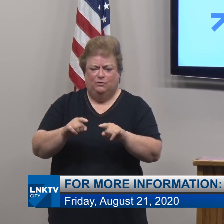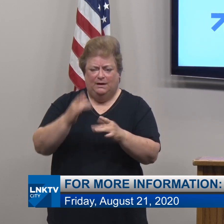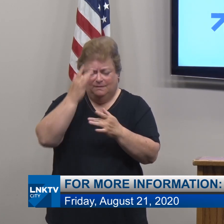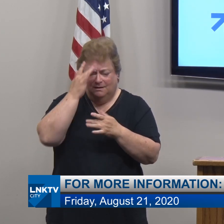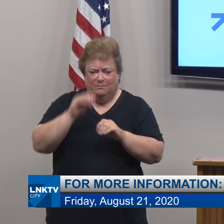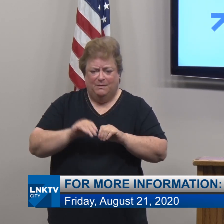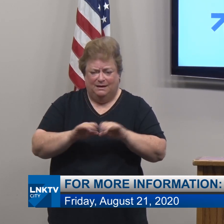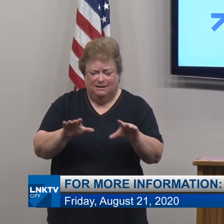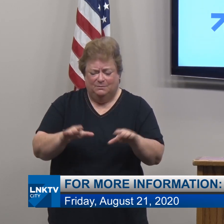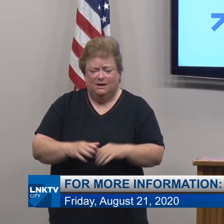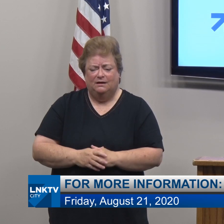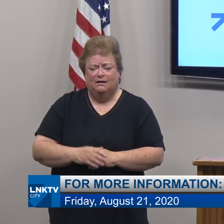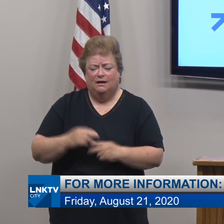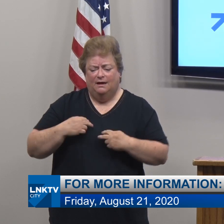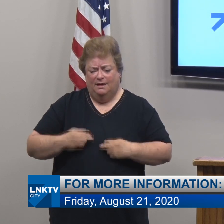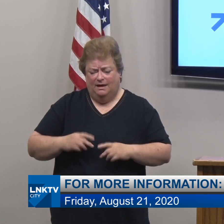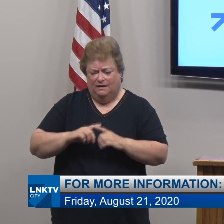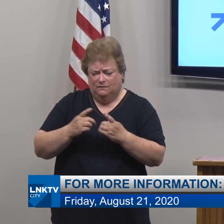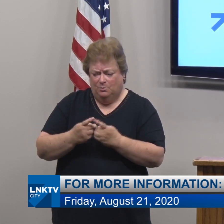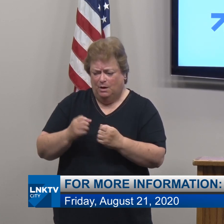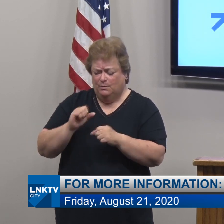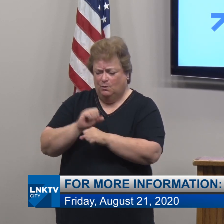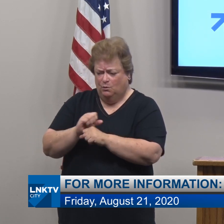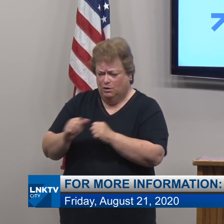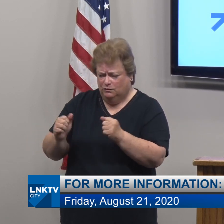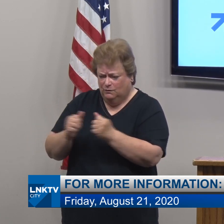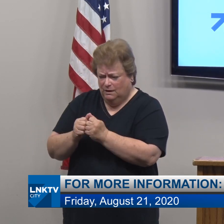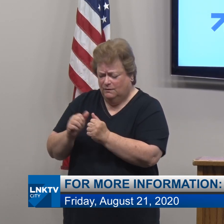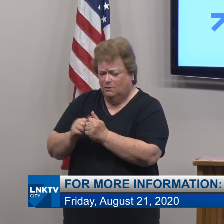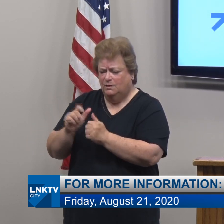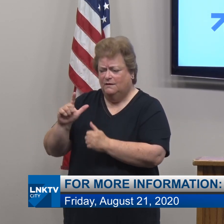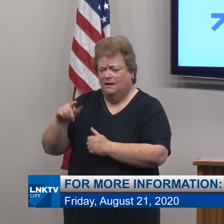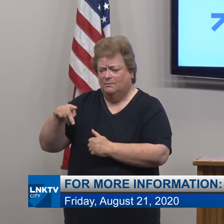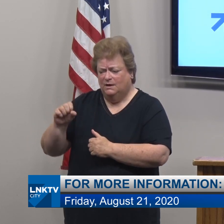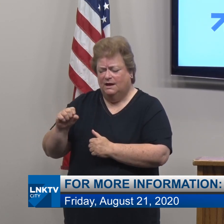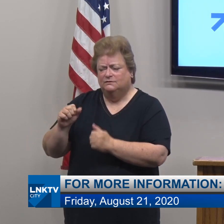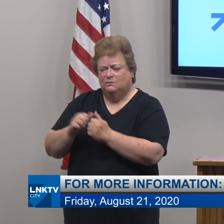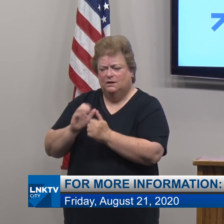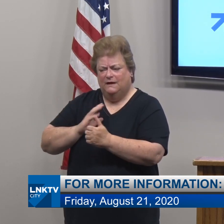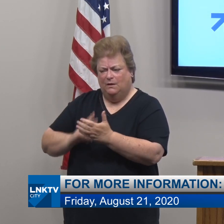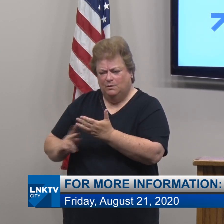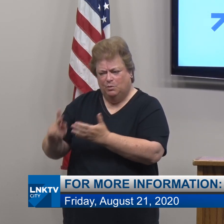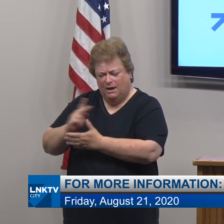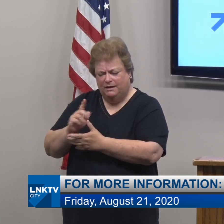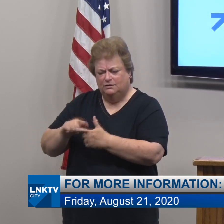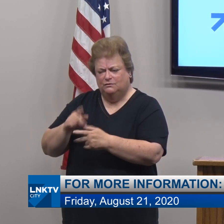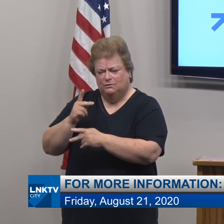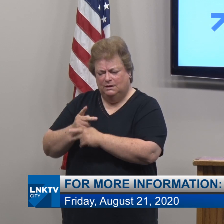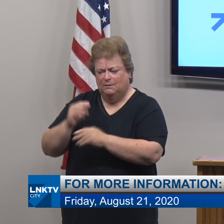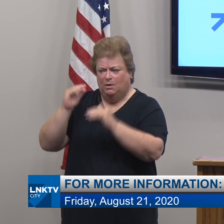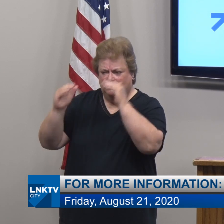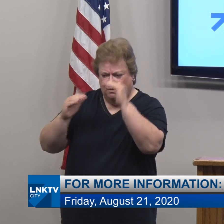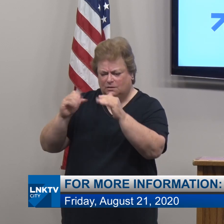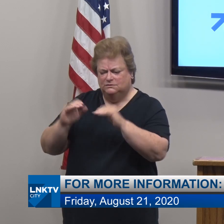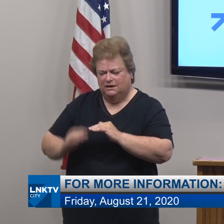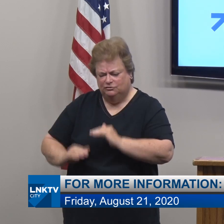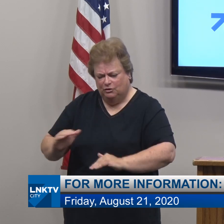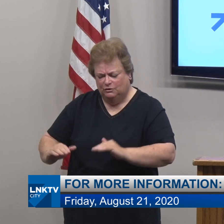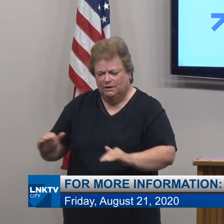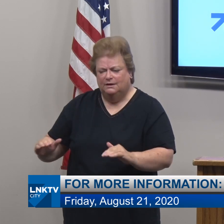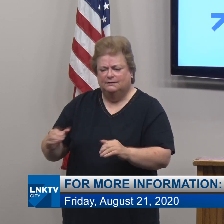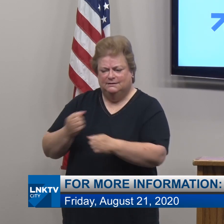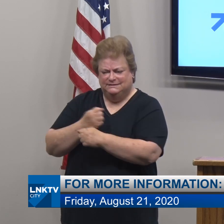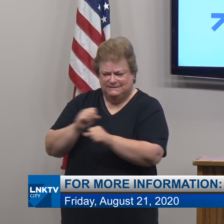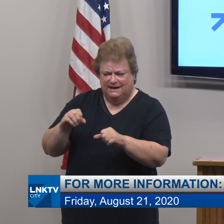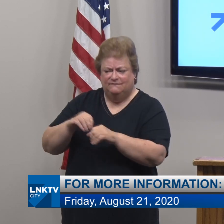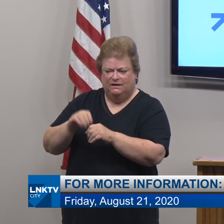health department has worked closely with LPS on our shared priority of keeping children and adults safe as they reenter our